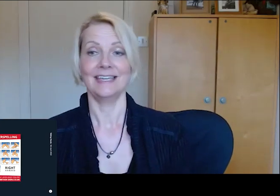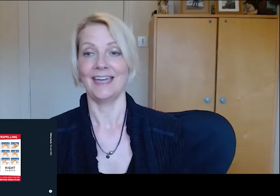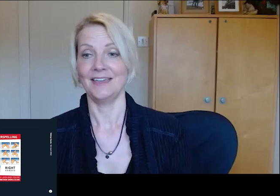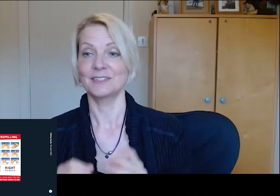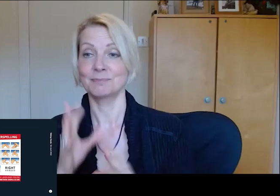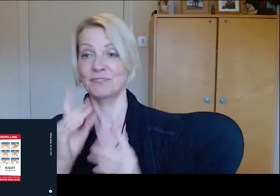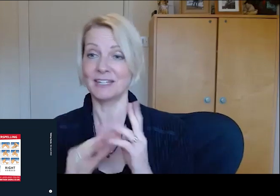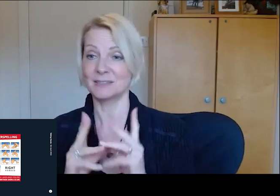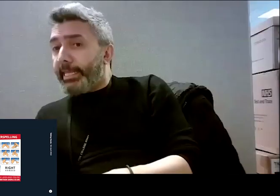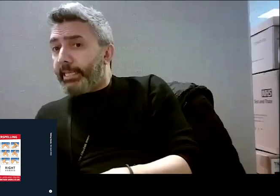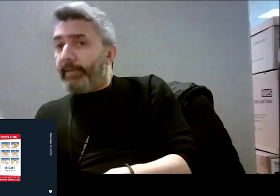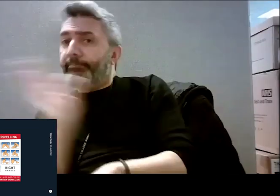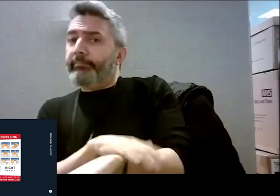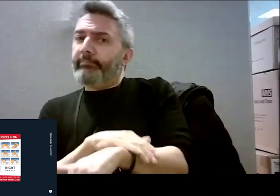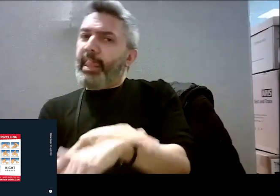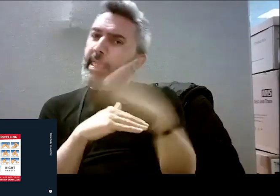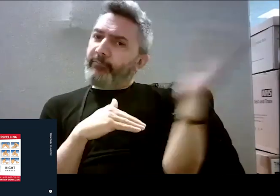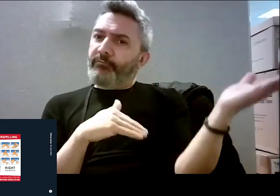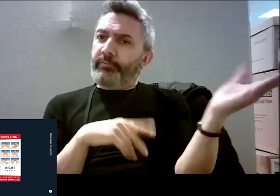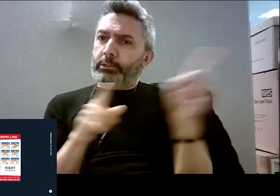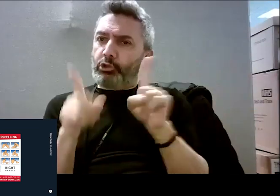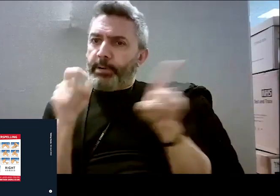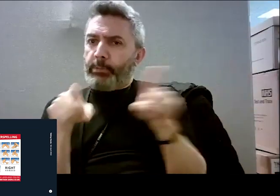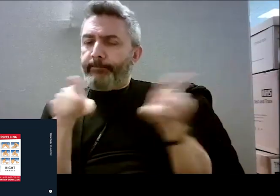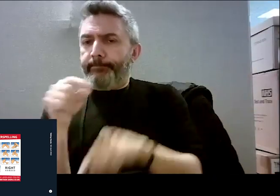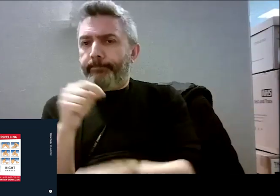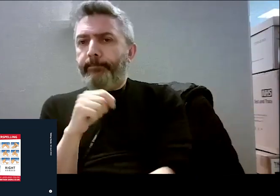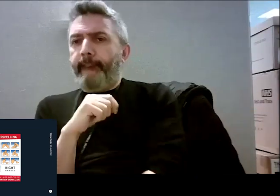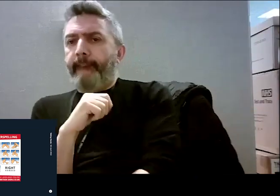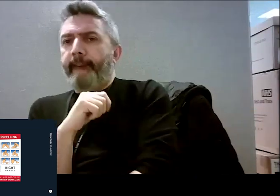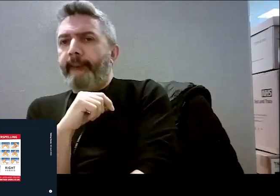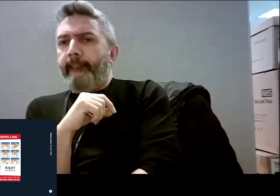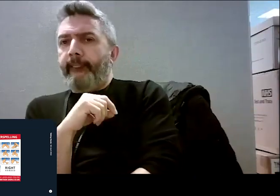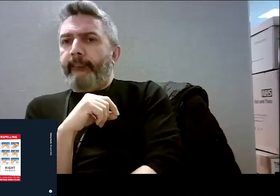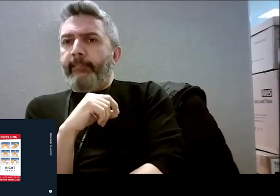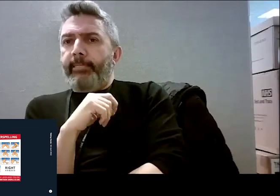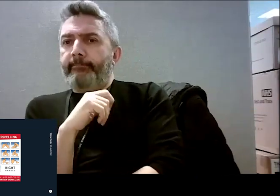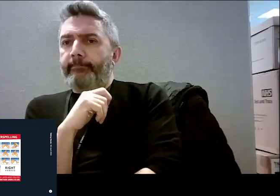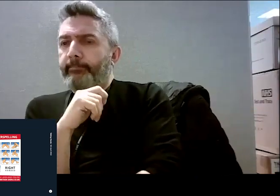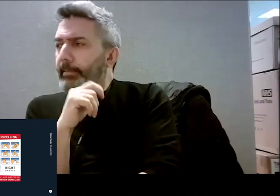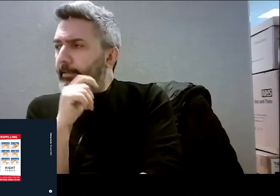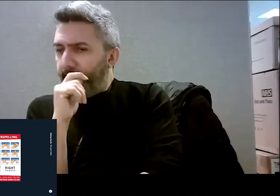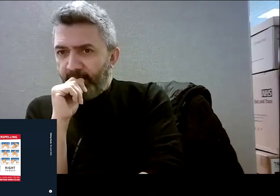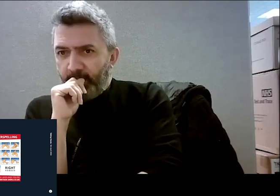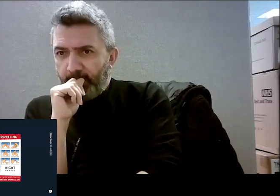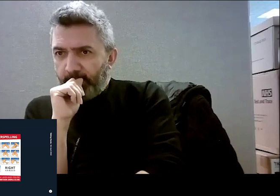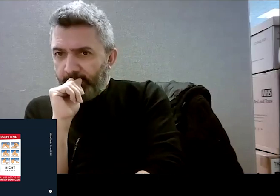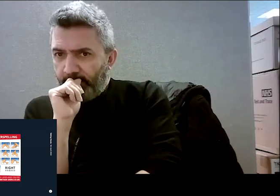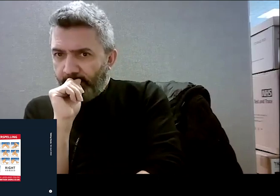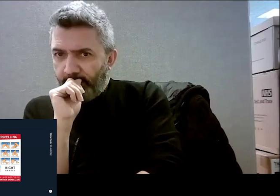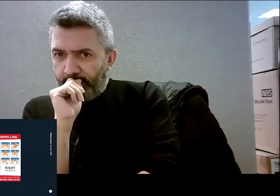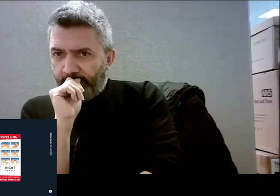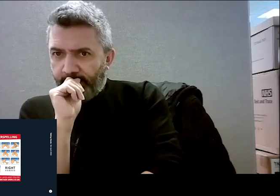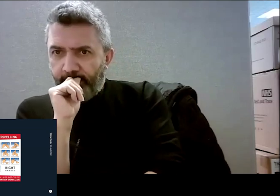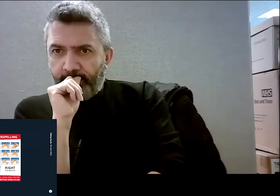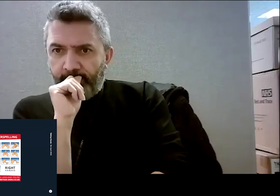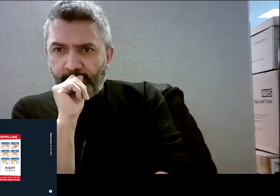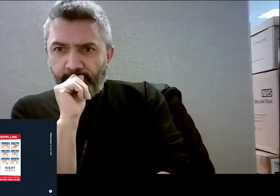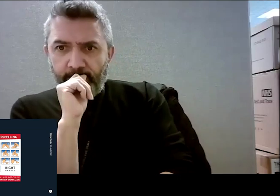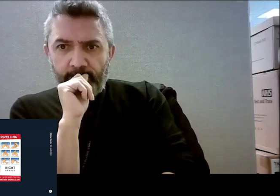Yeah. There are two. So there's a right-handed and a left-handed. So obviously we've got maybe more people who are right-handed in the country, but